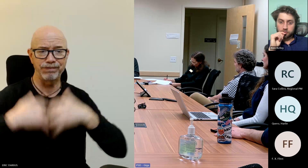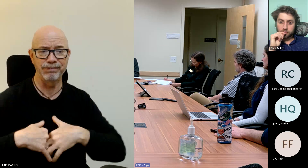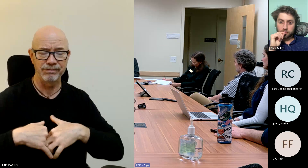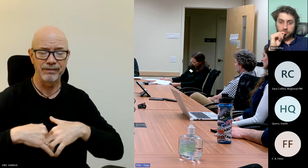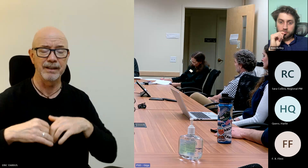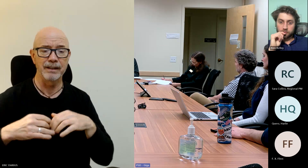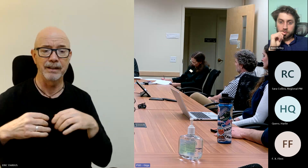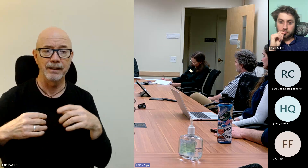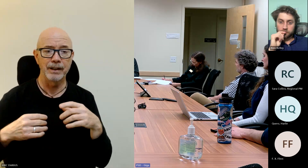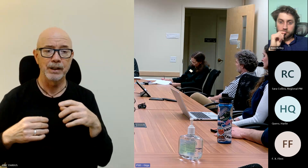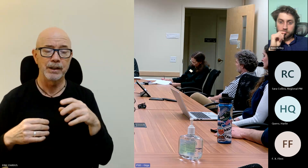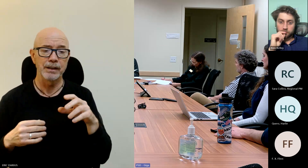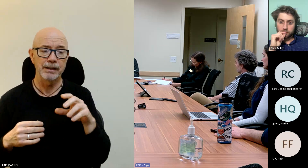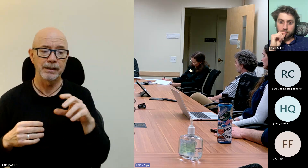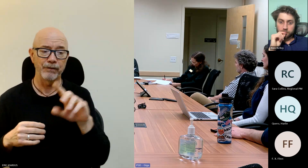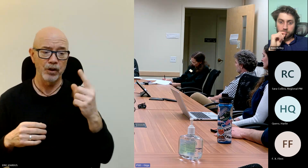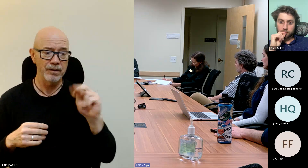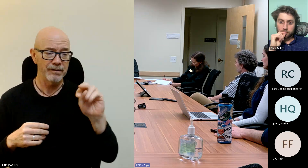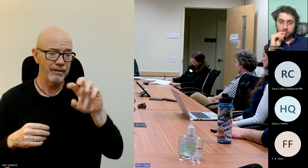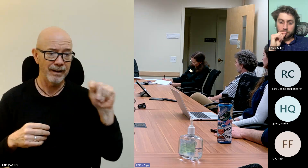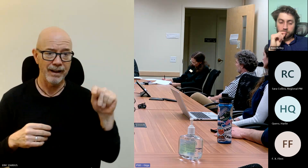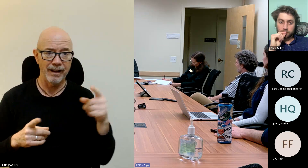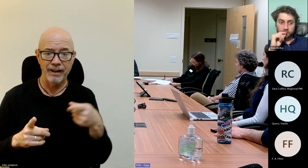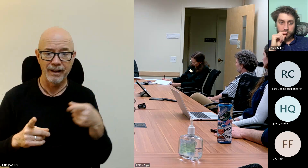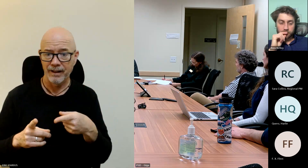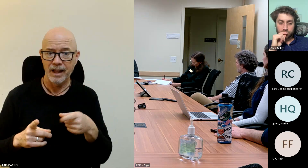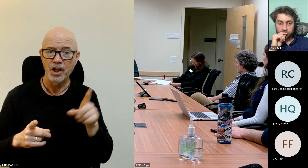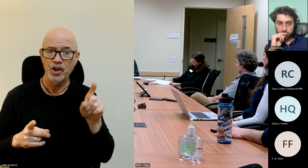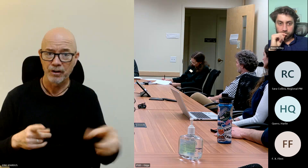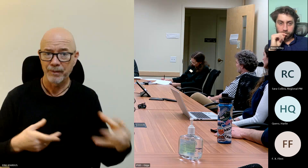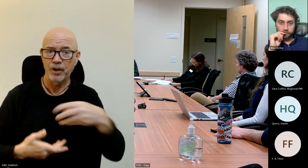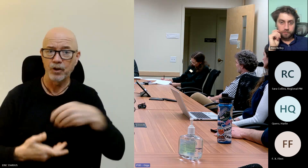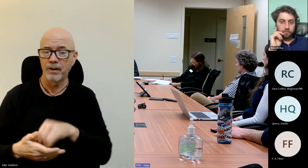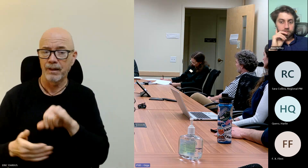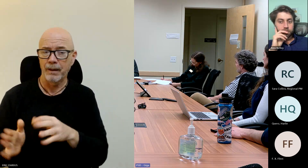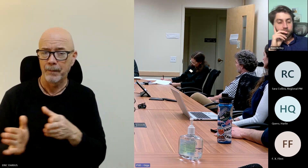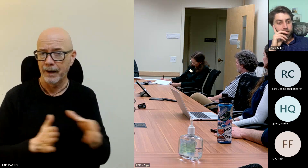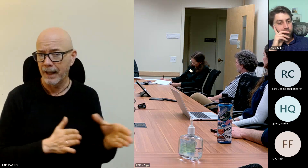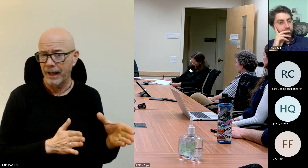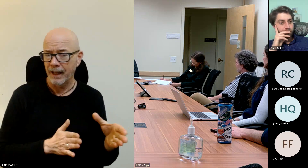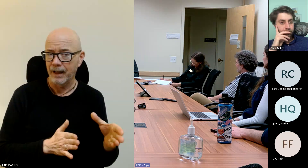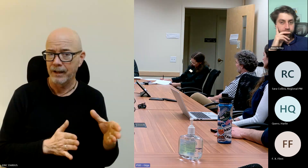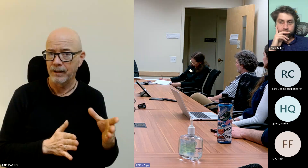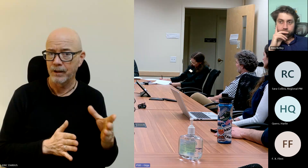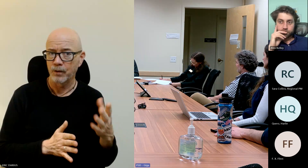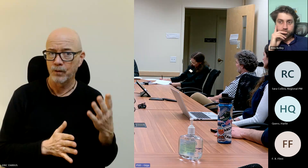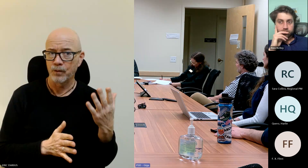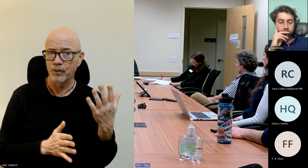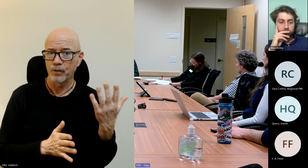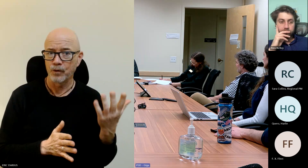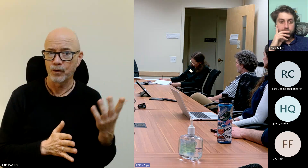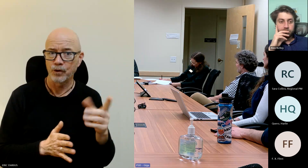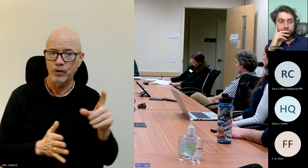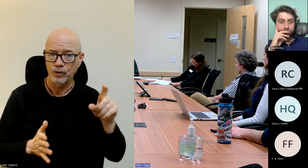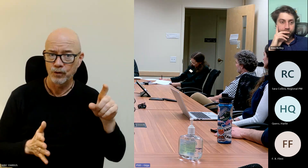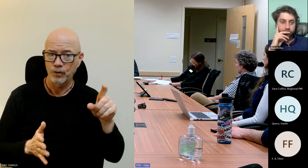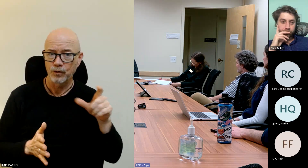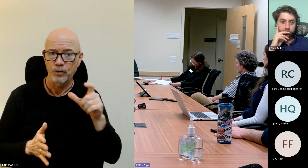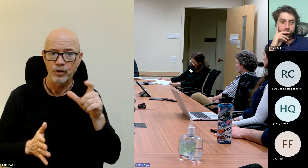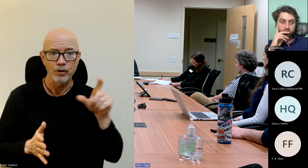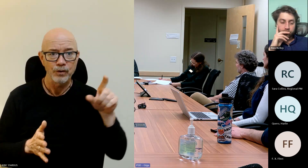good to fail FirstNet should have been in this plan. You know, you'll have to break executive